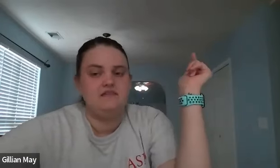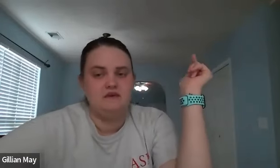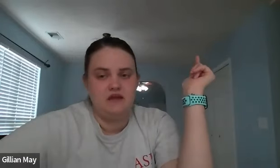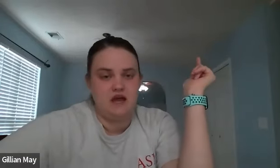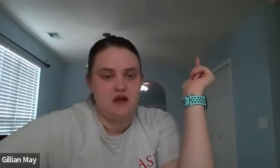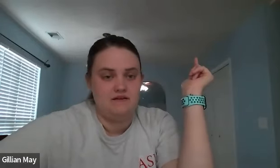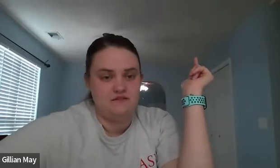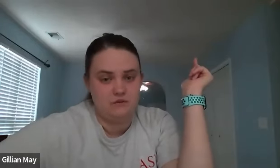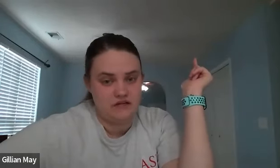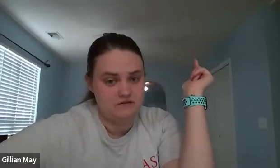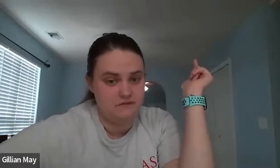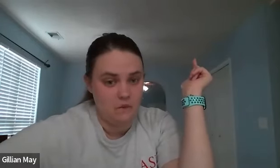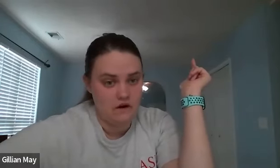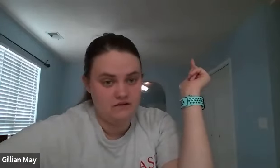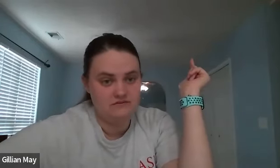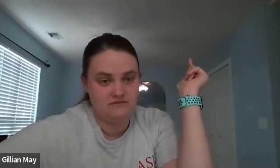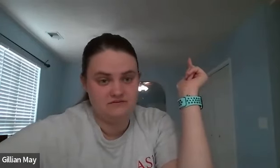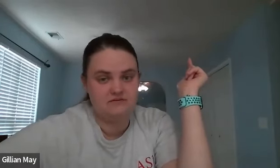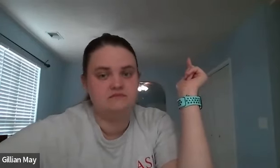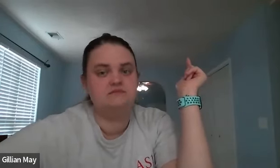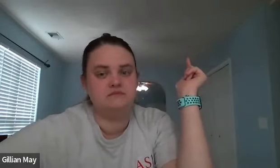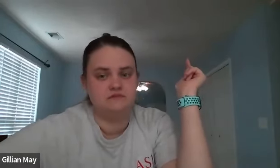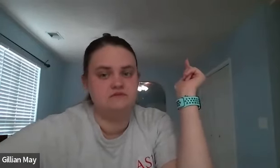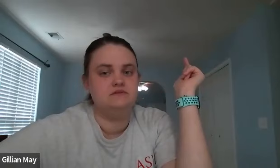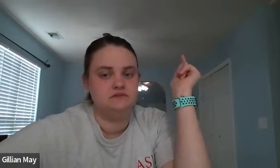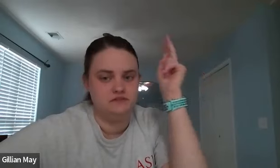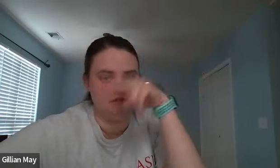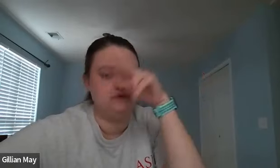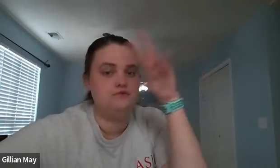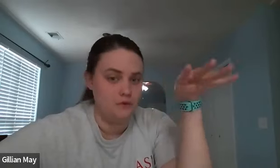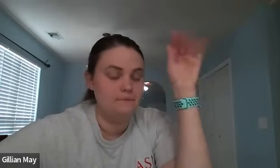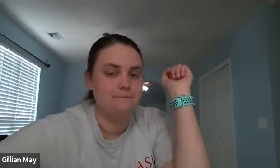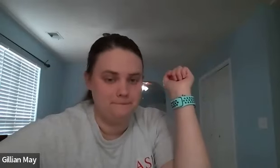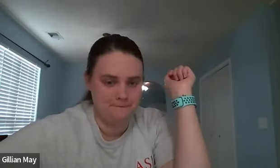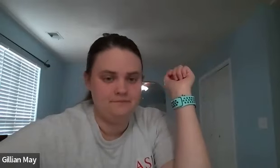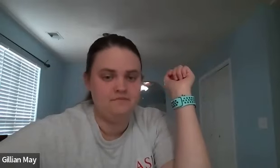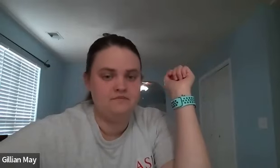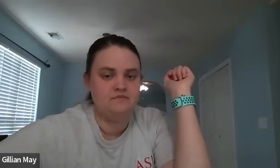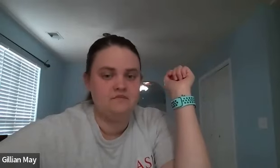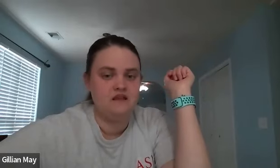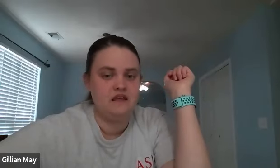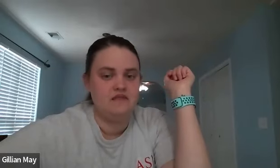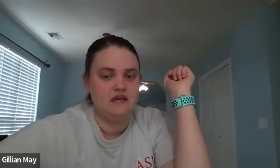we have 24. 2, 4. And